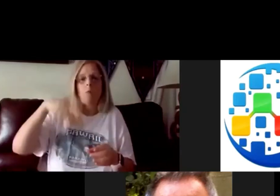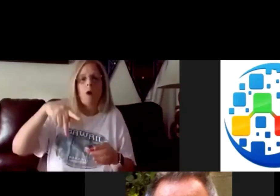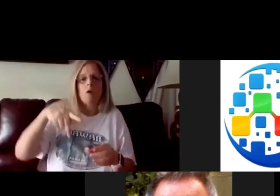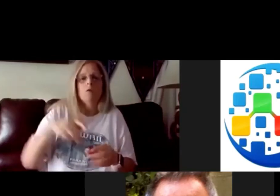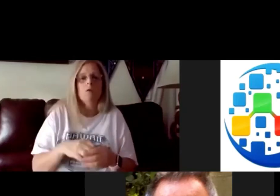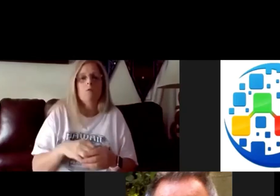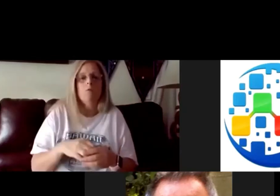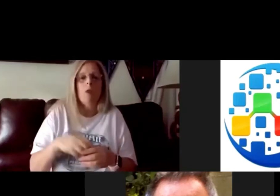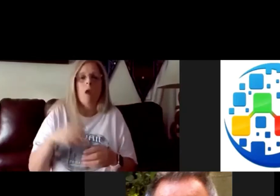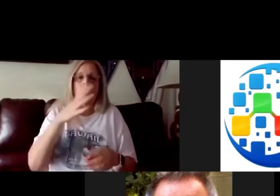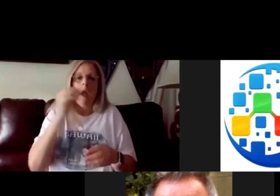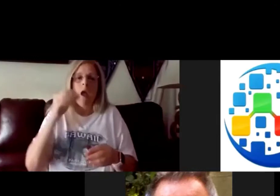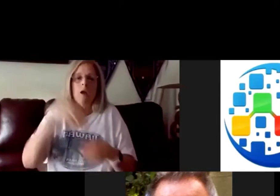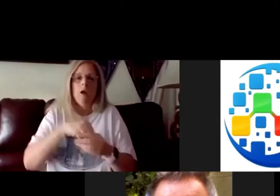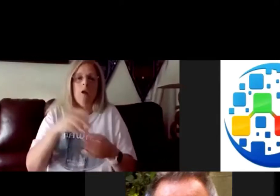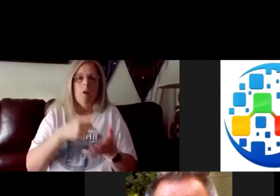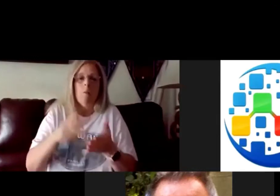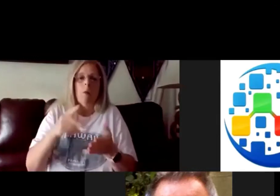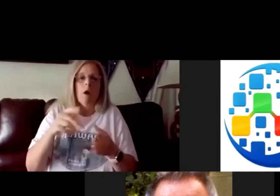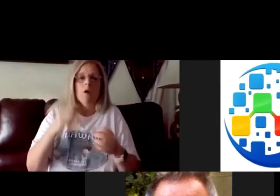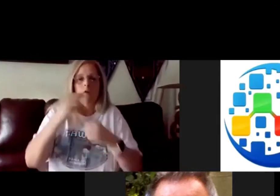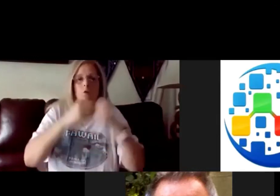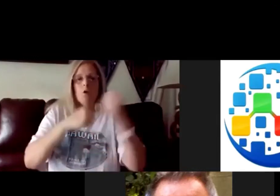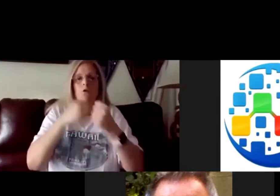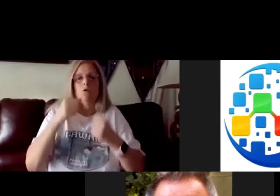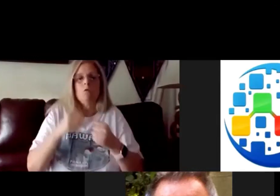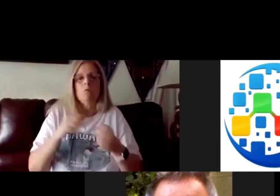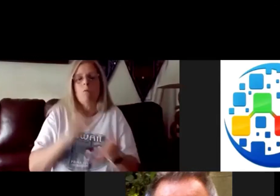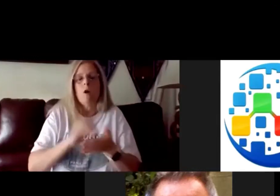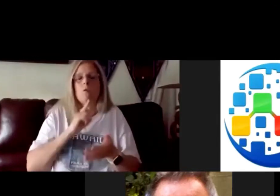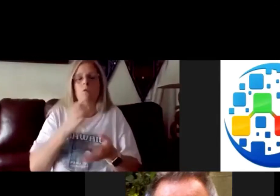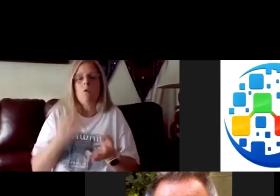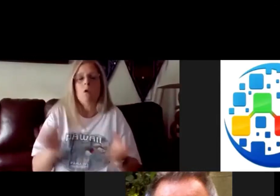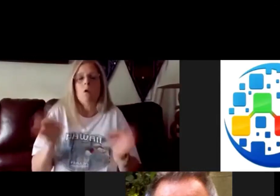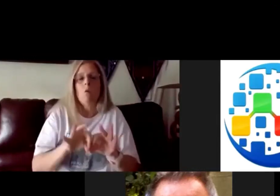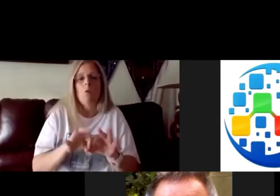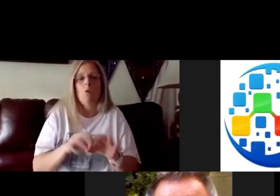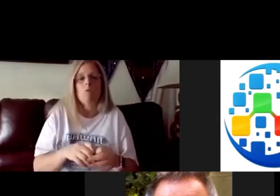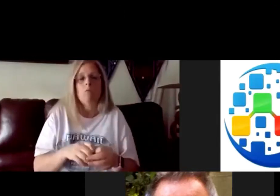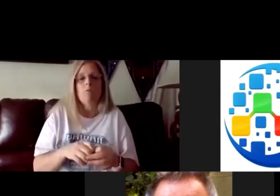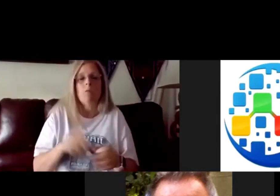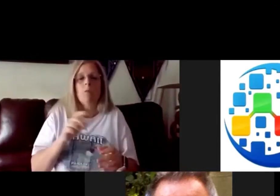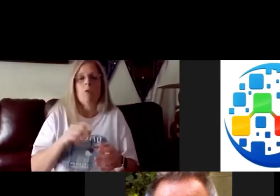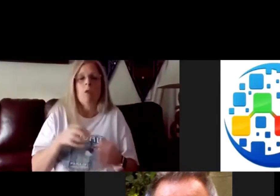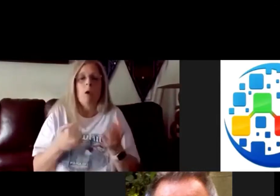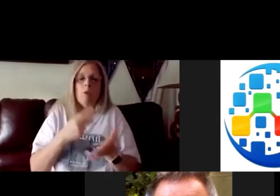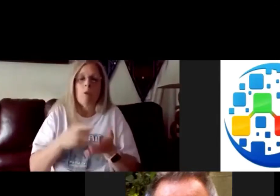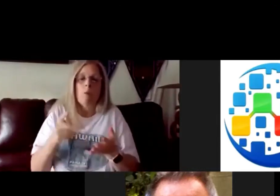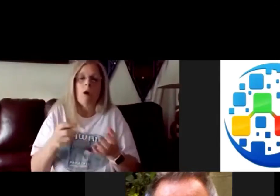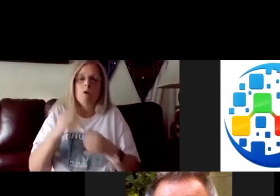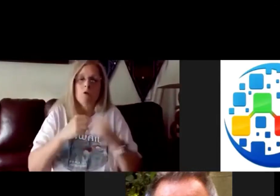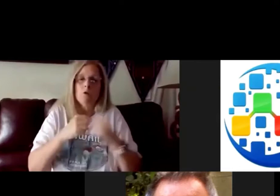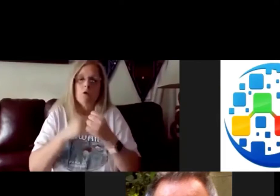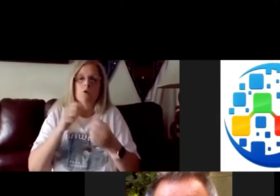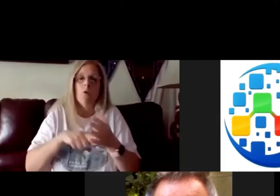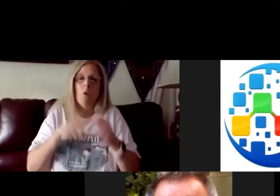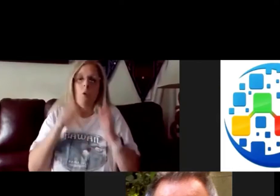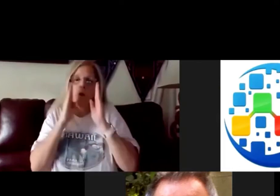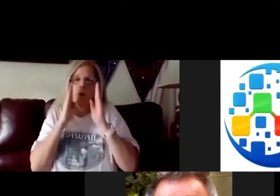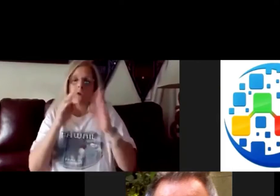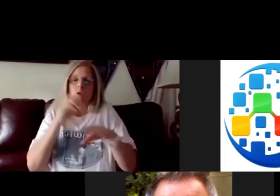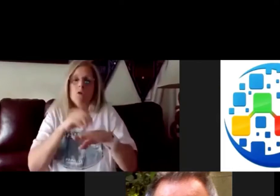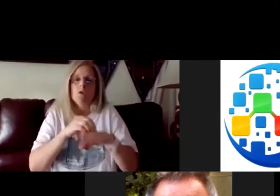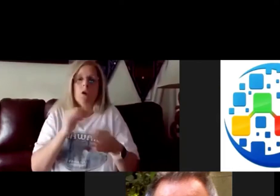pay structure of Onpassive. That's really important. The pay structure is what we focus on because that's how we get that residual